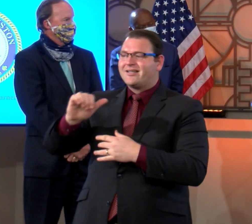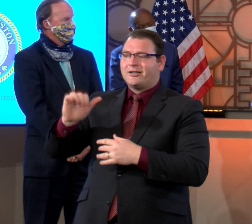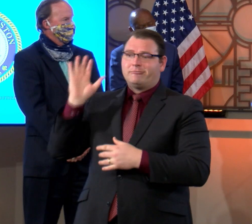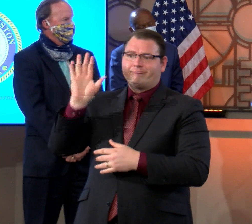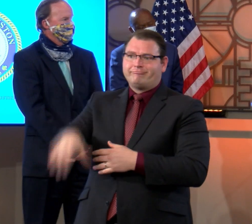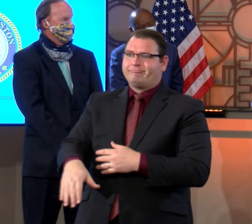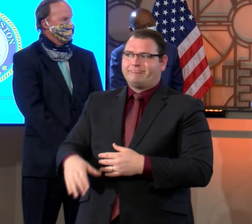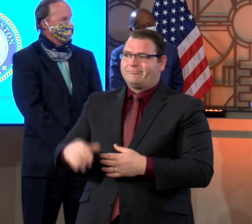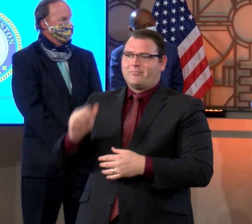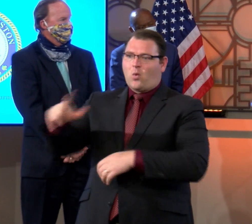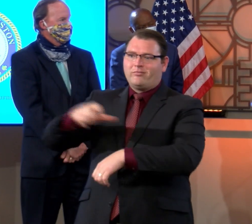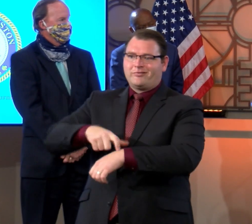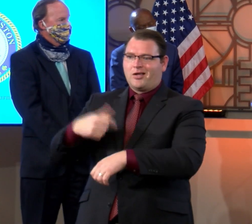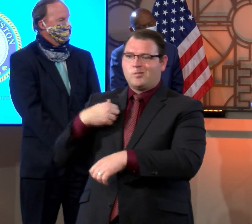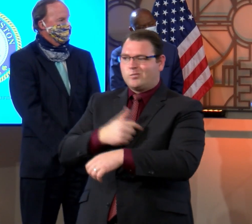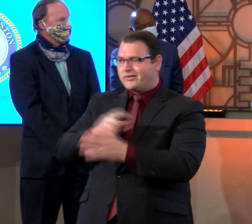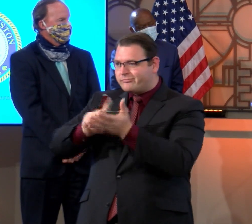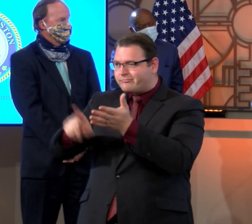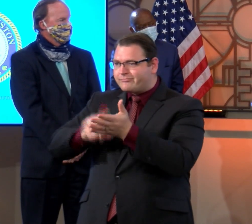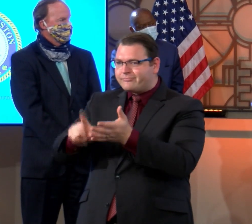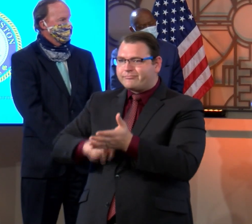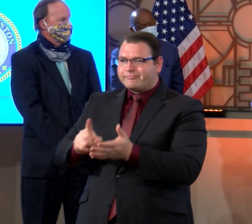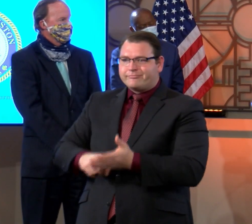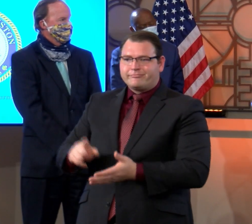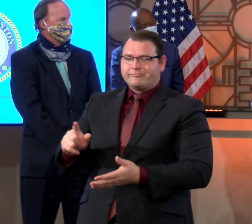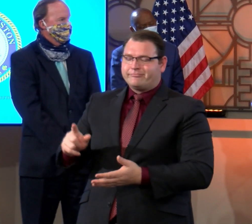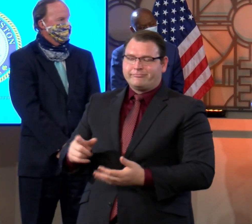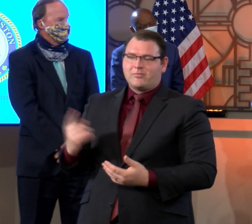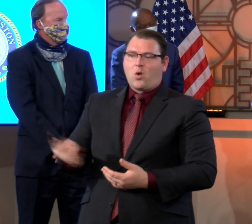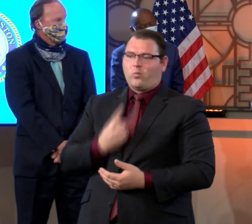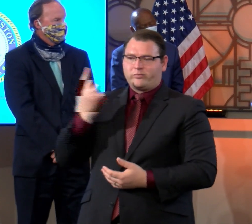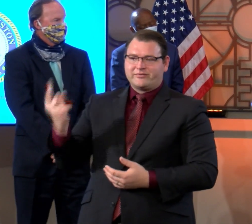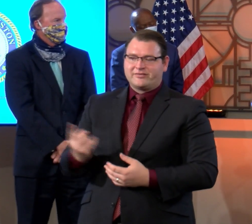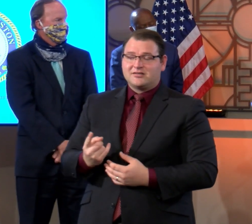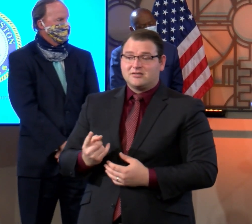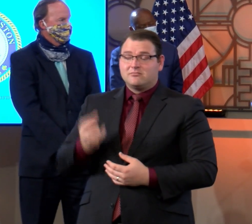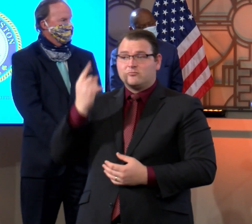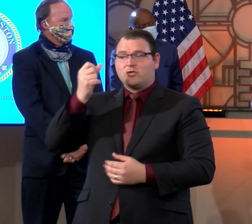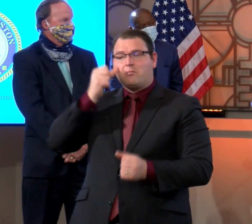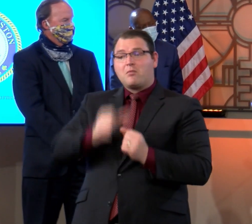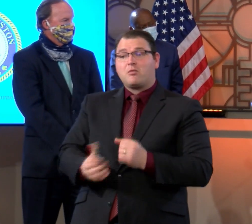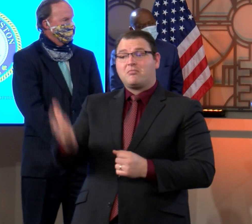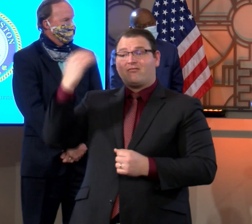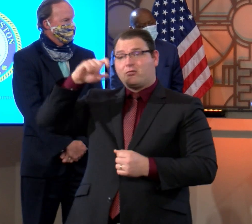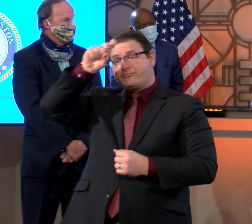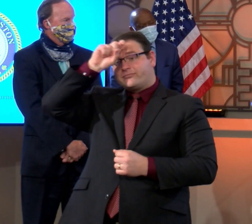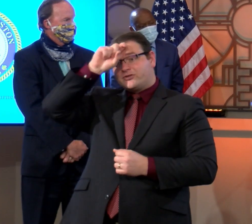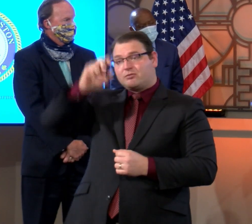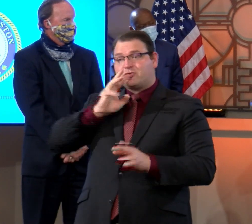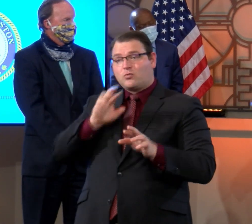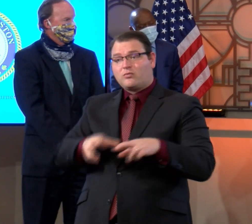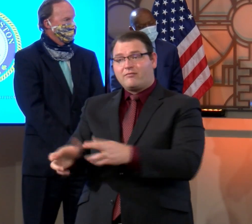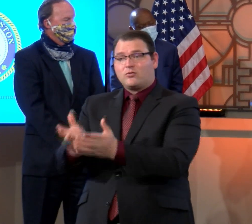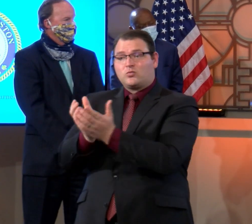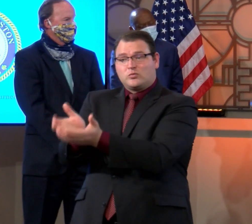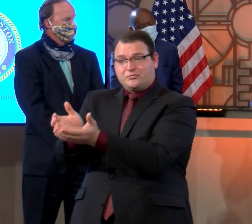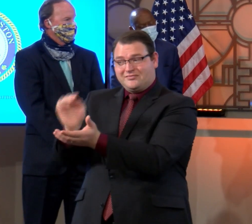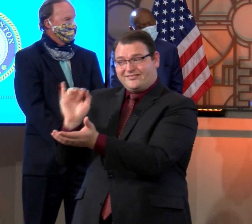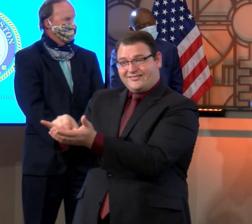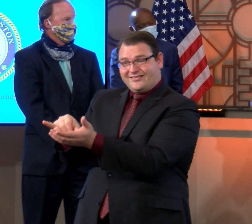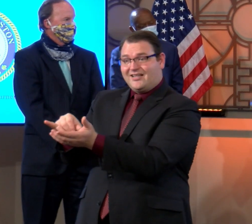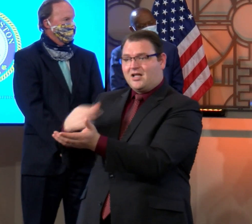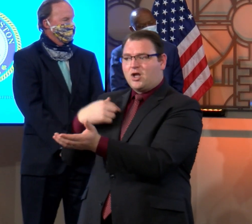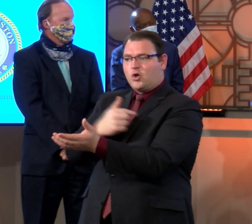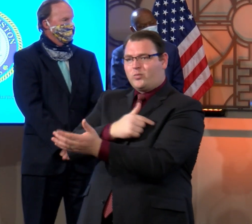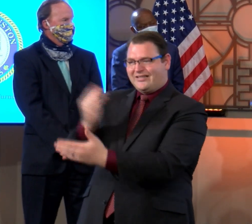been beginning, as soon as we had, well, as you recall, back when the Egyptian river cruise. So we stopped the virus with